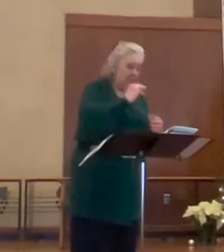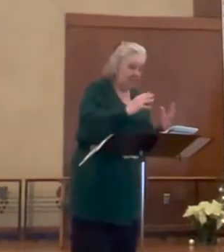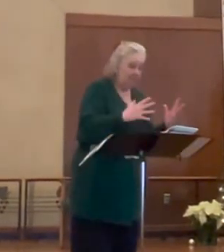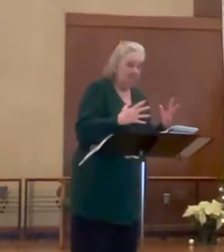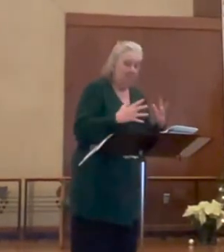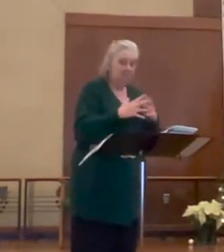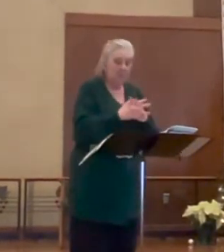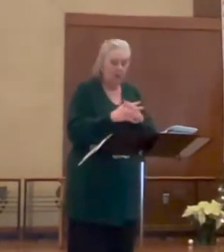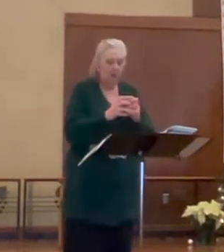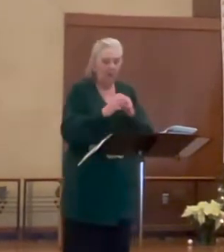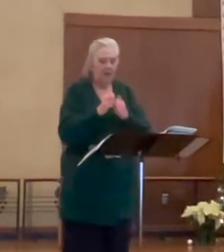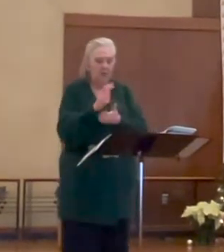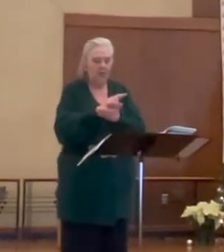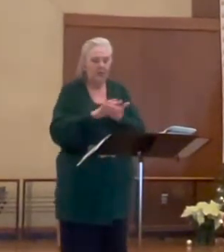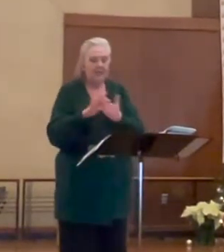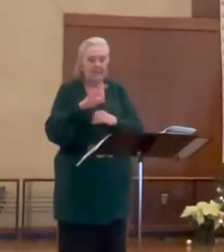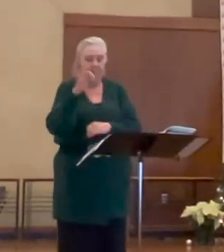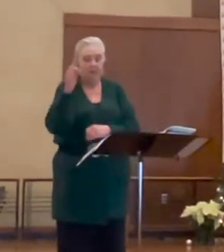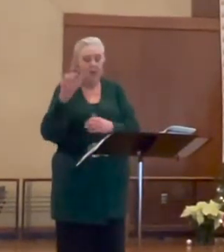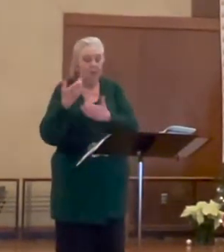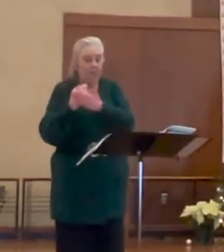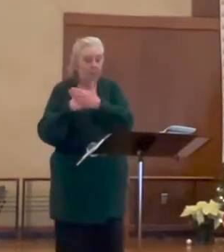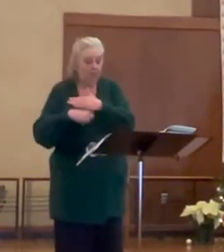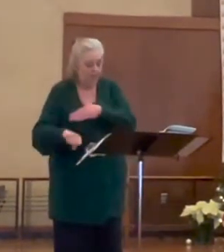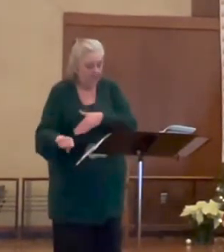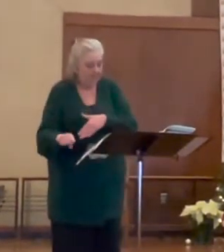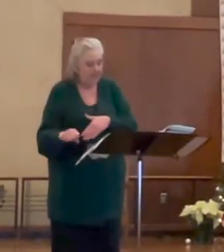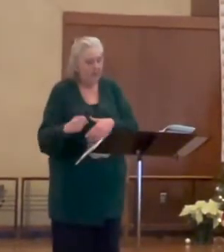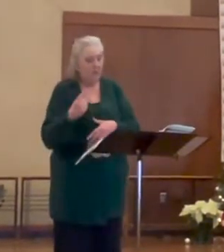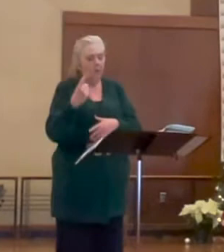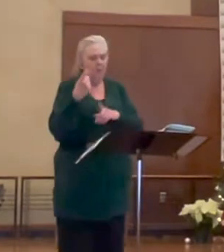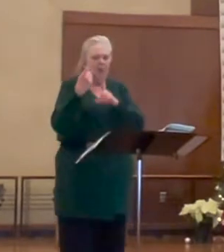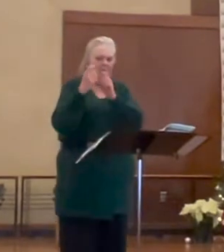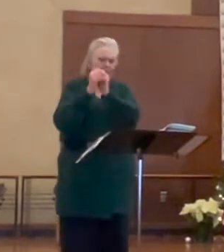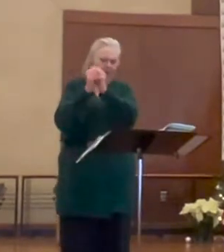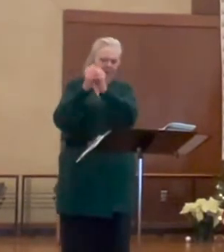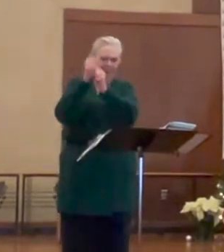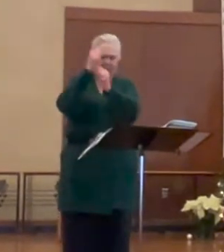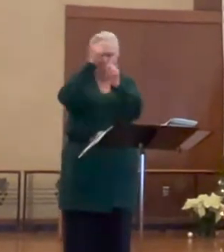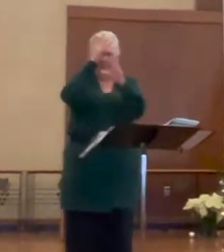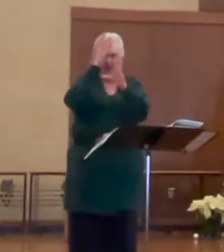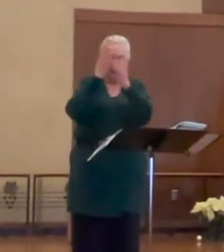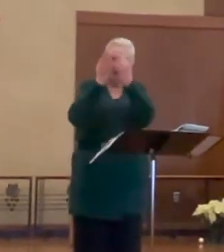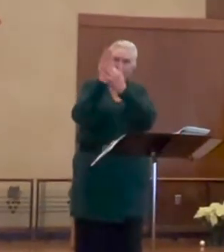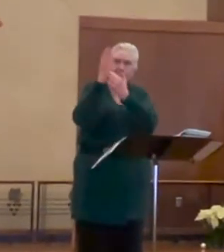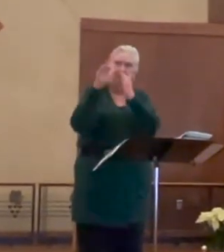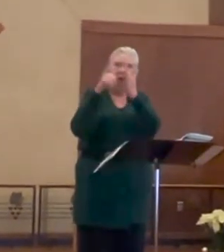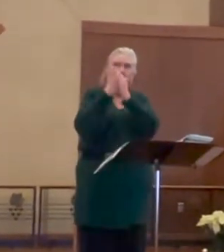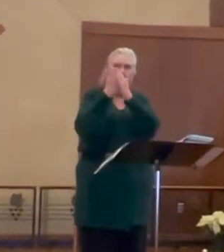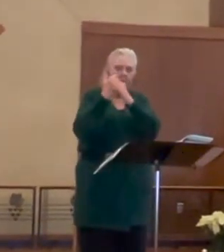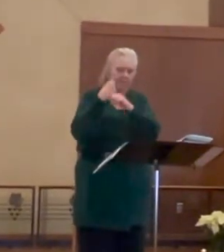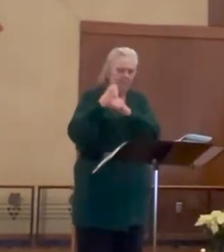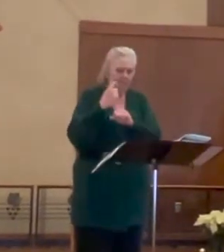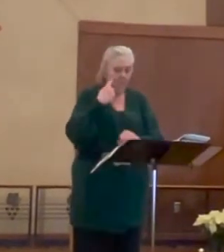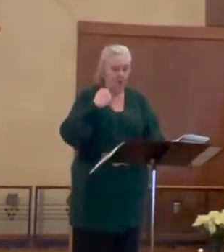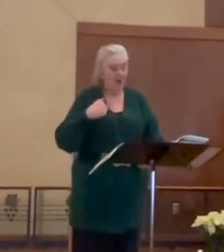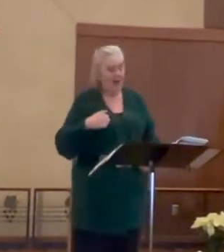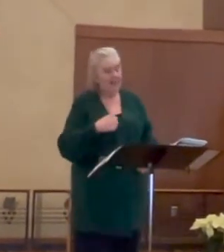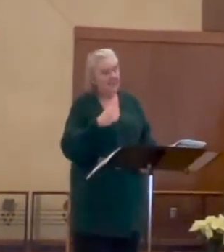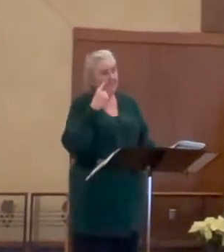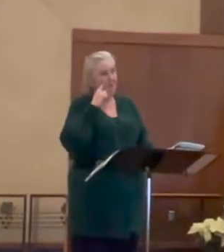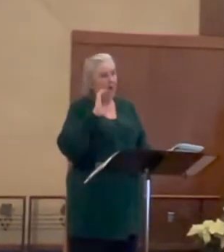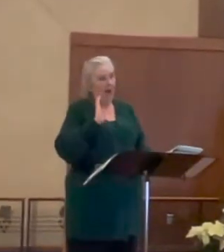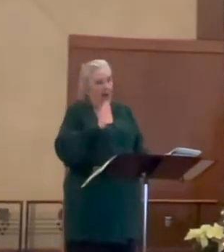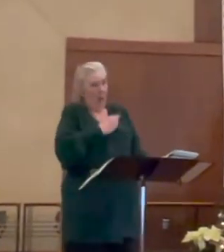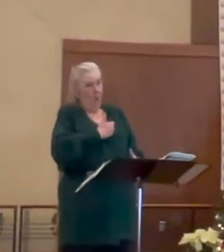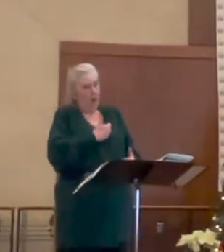one being with the Father, through him all things were made. For us and for our salvation, he came